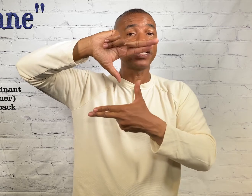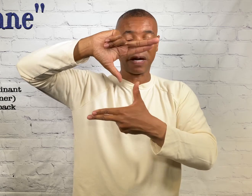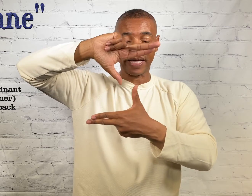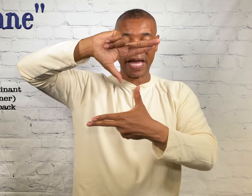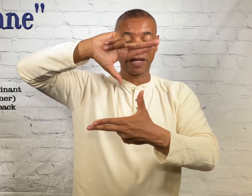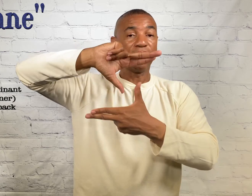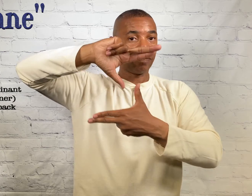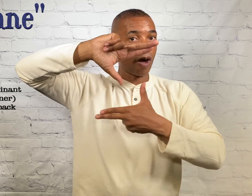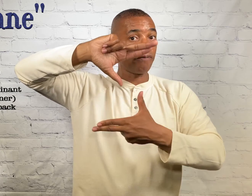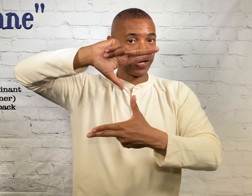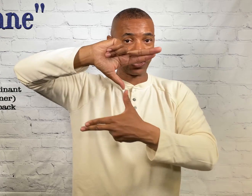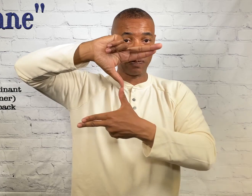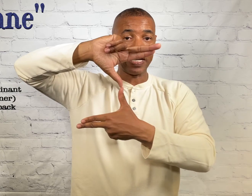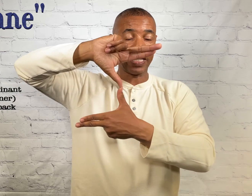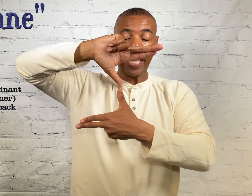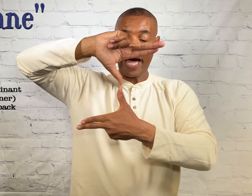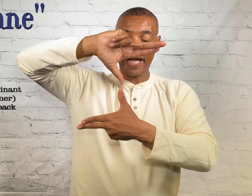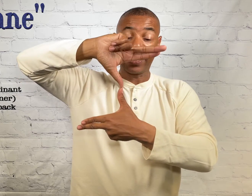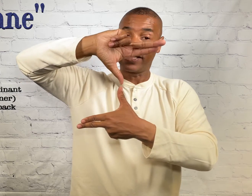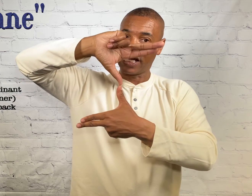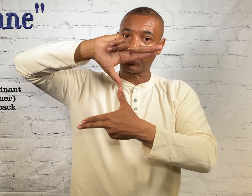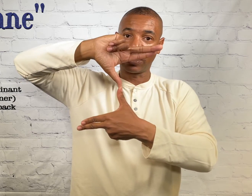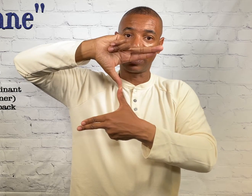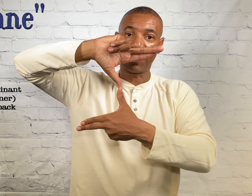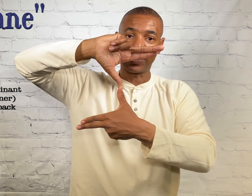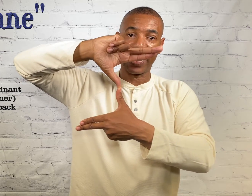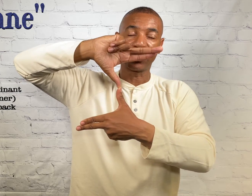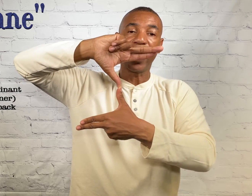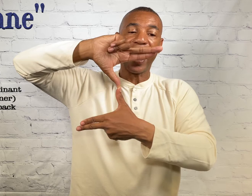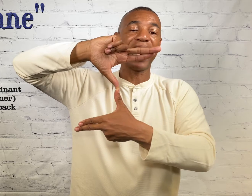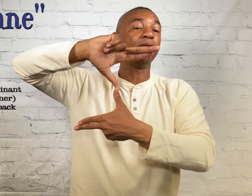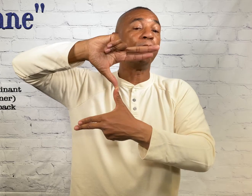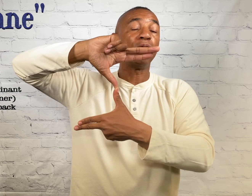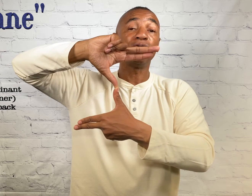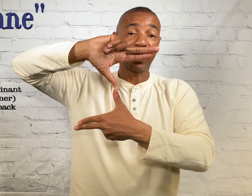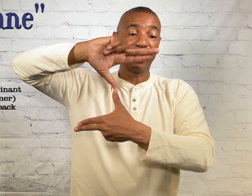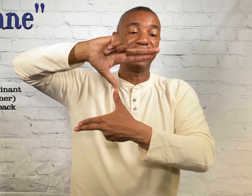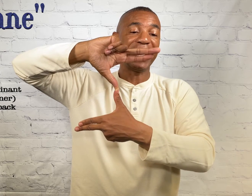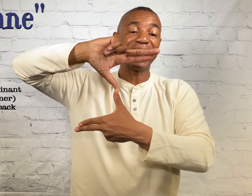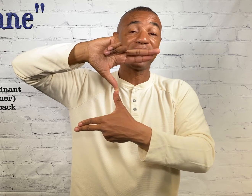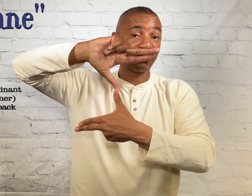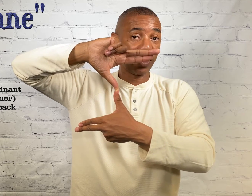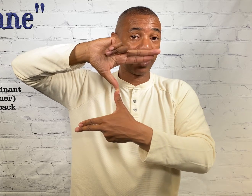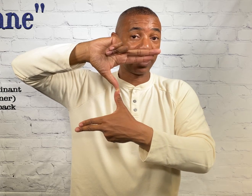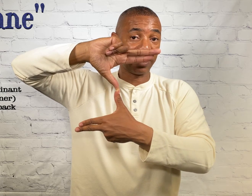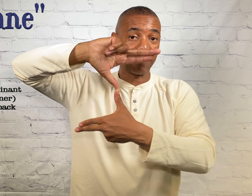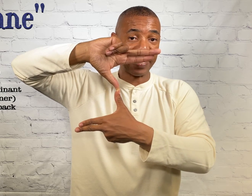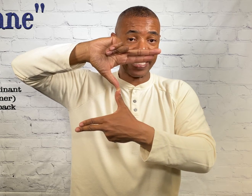non-dominant hand, the palm faces me. And then the tips of the thumb touch, and both the index finger and the thumb begin to